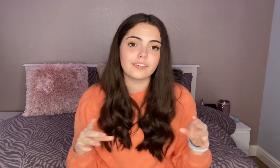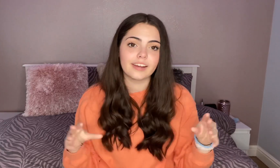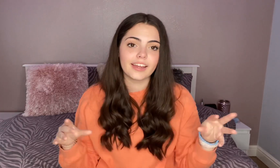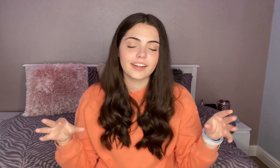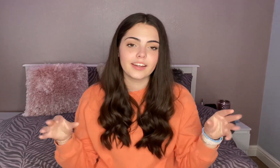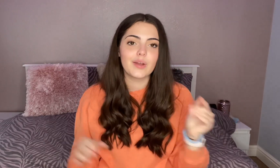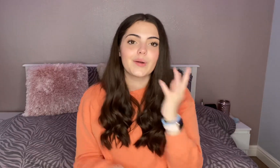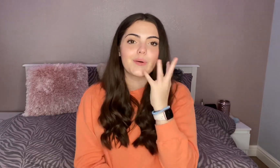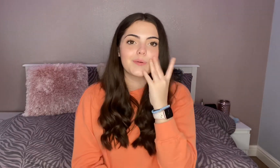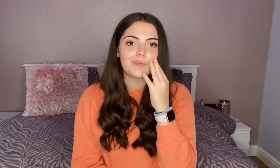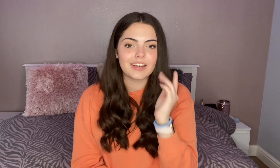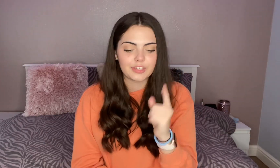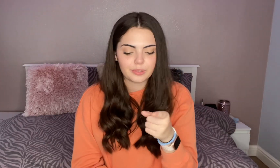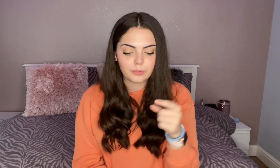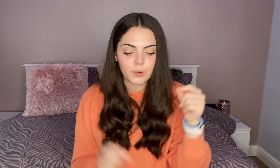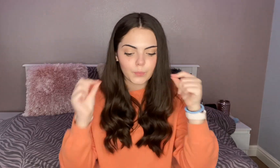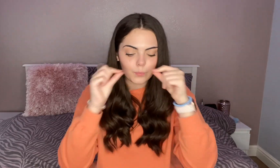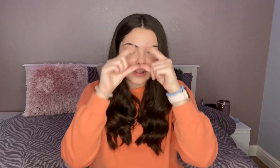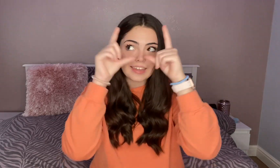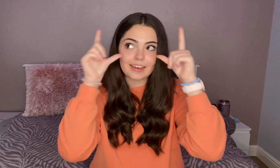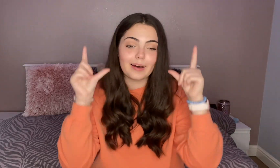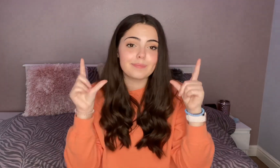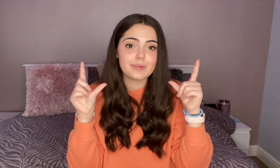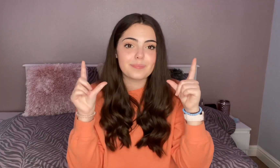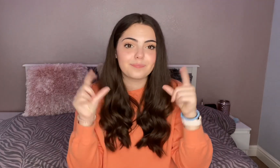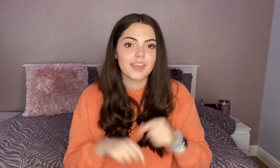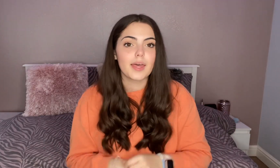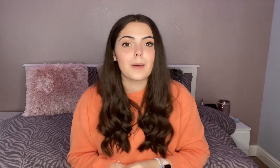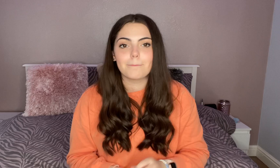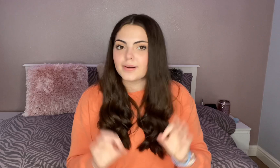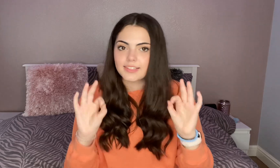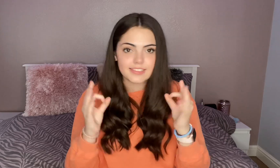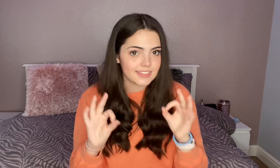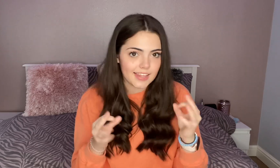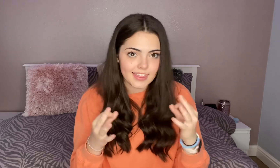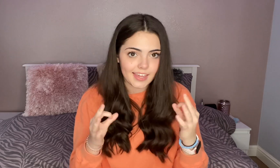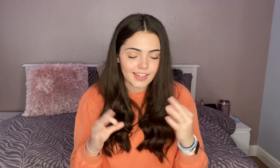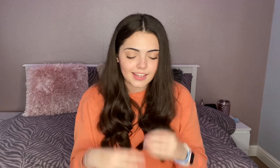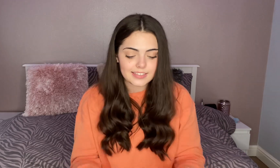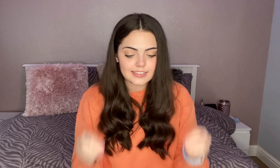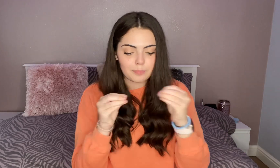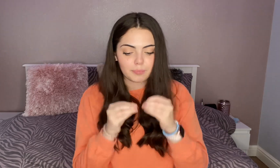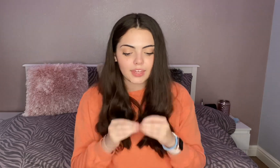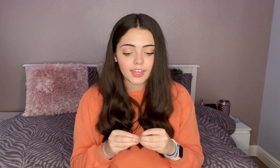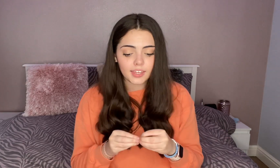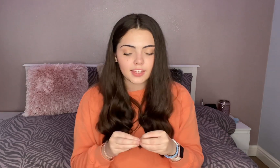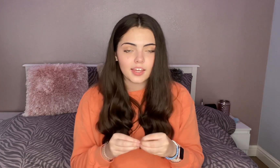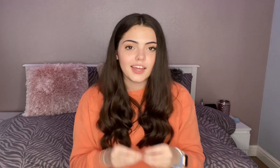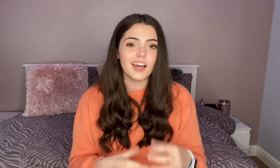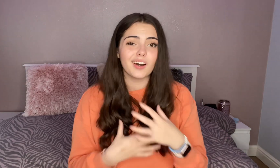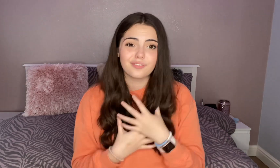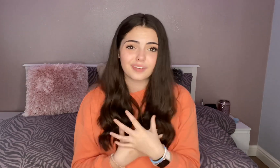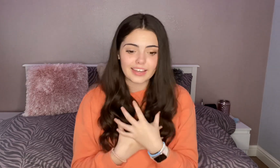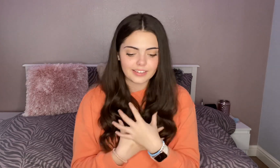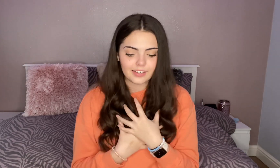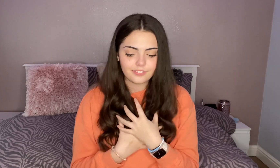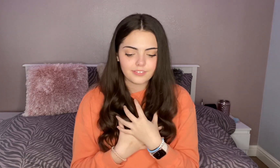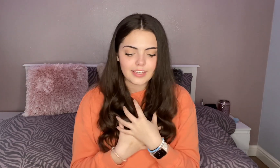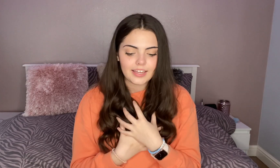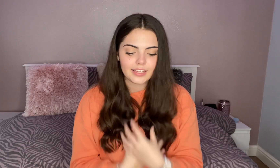disappearing when you wake up, but there's nothing to be afraid of.